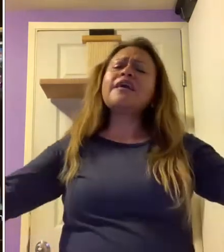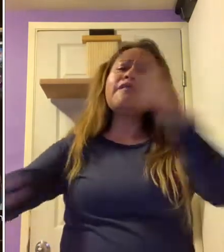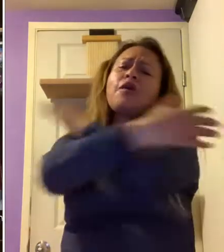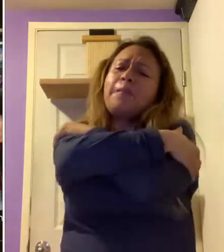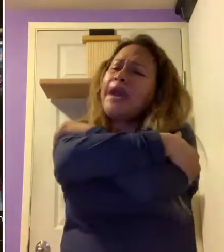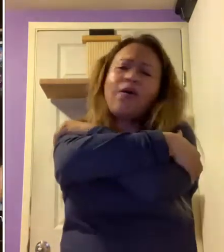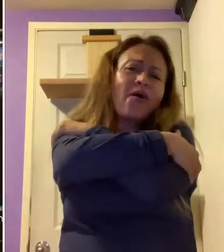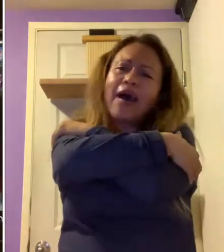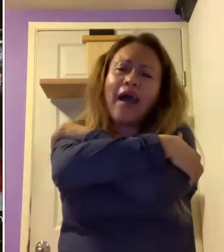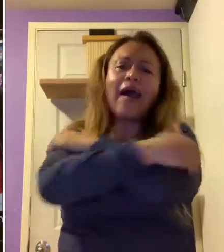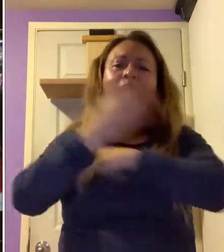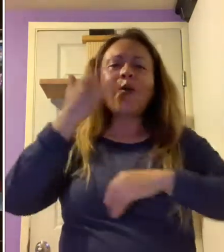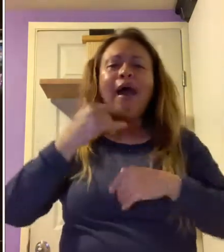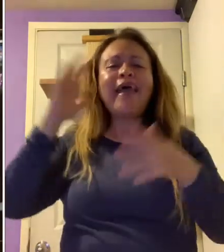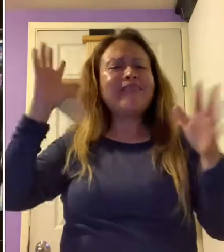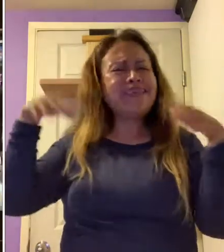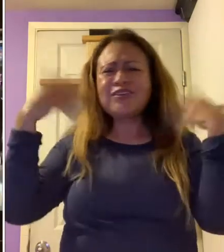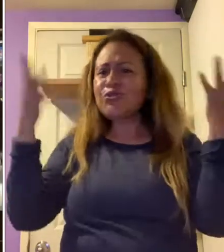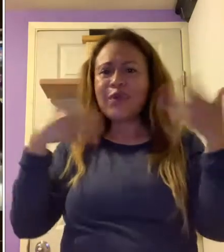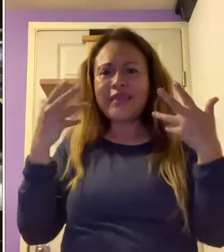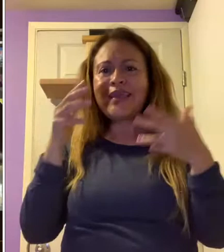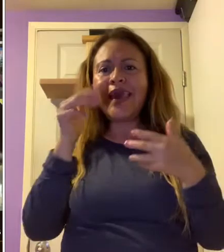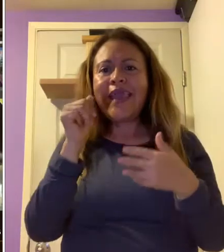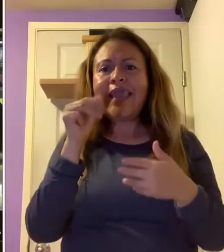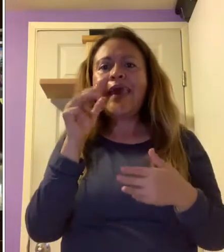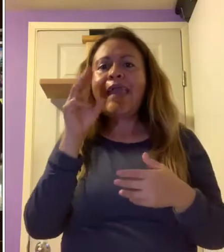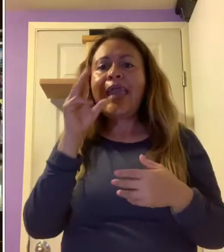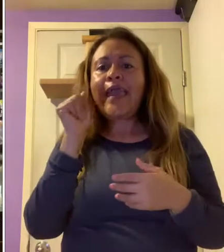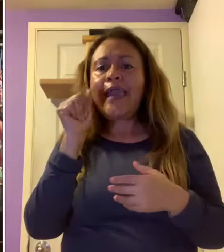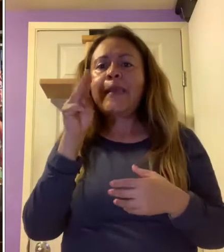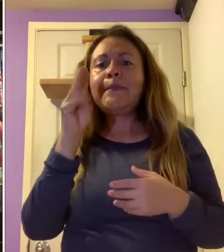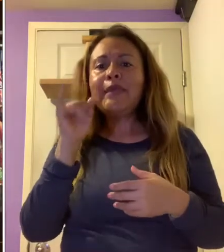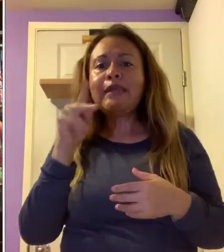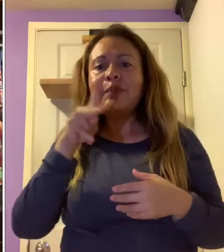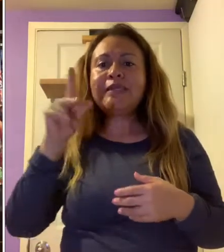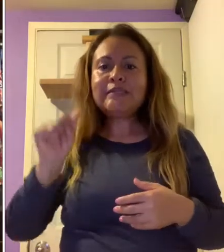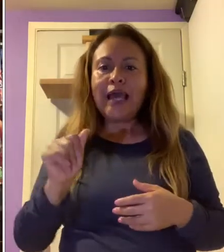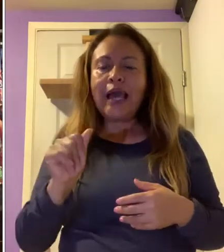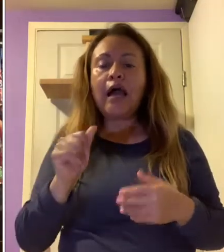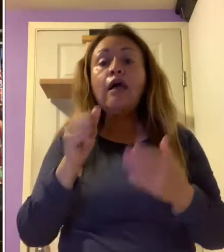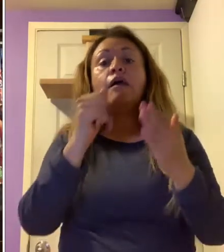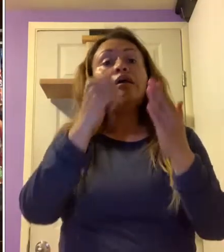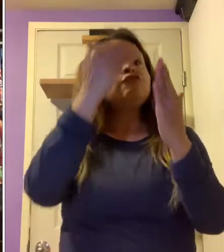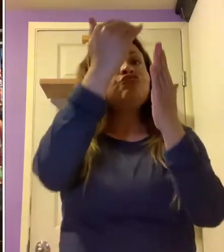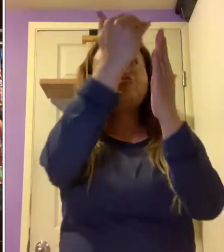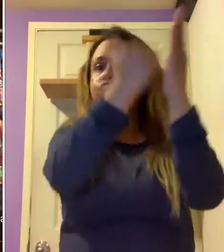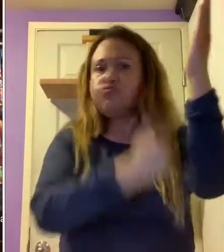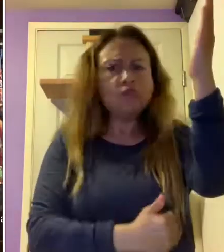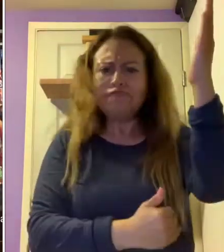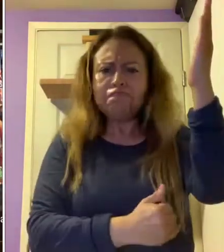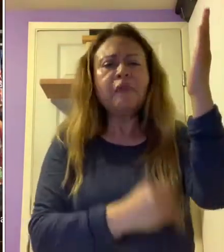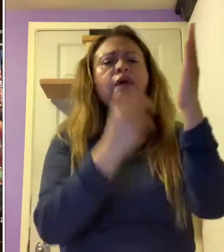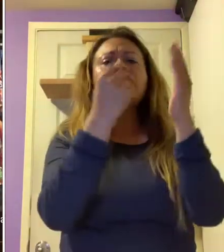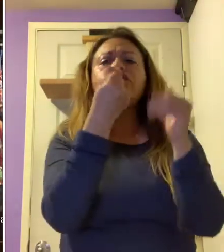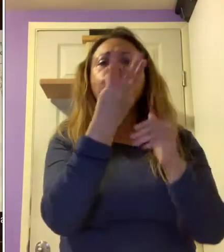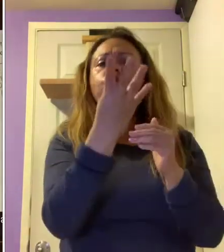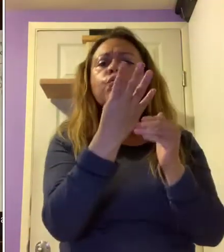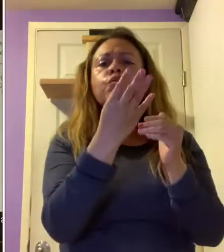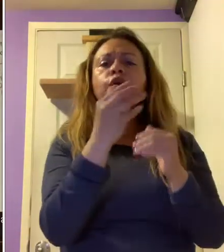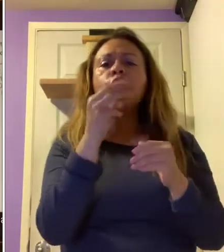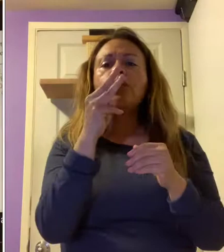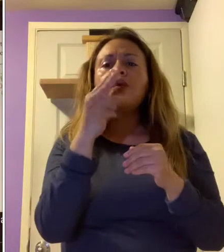Amy, give you a big old hug because this is crazy, you guys. Amy's Pizzas, once again, do not have a laundry list of